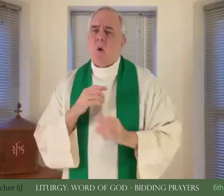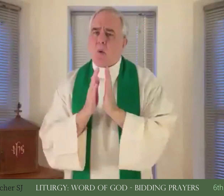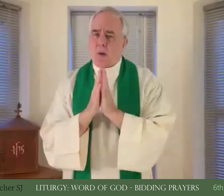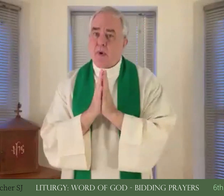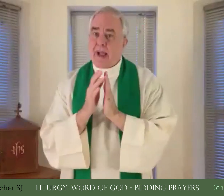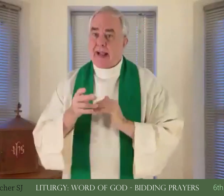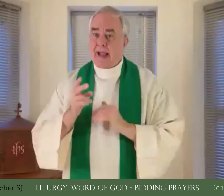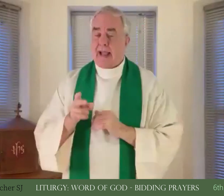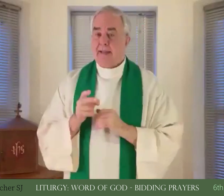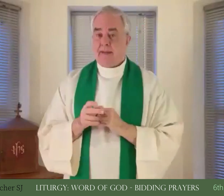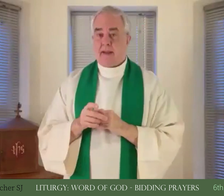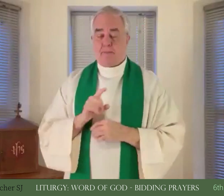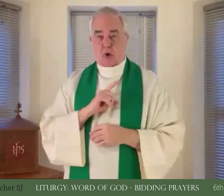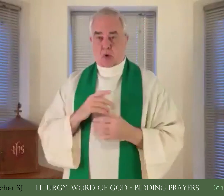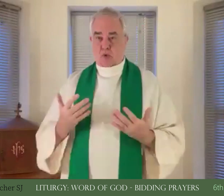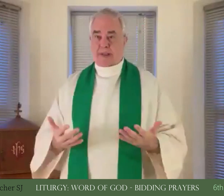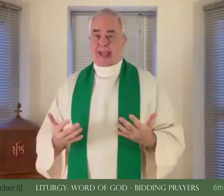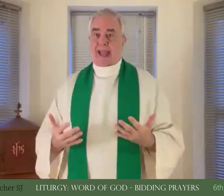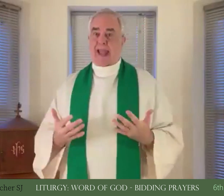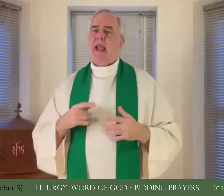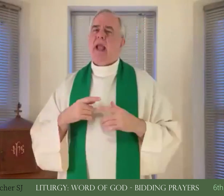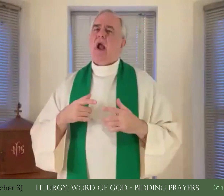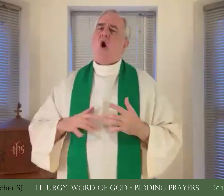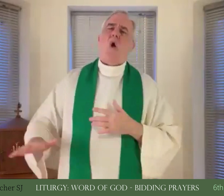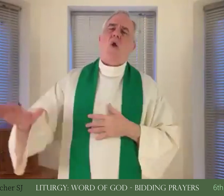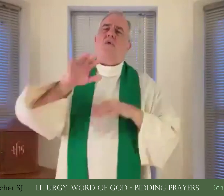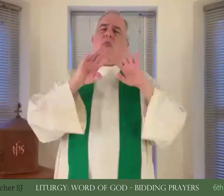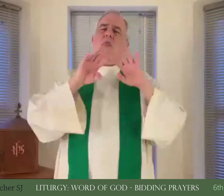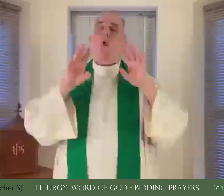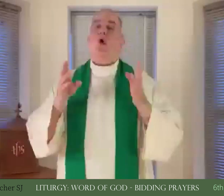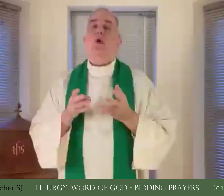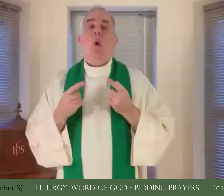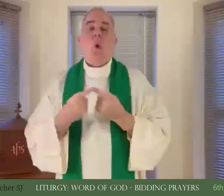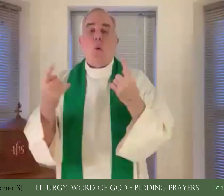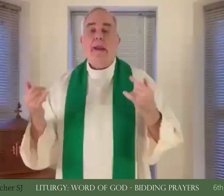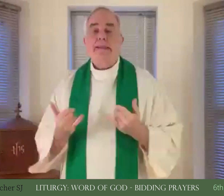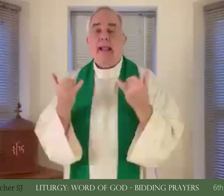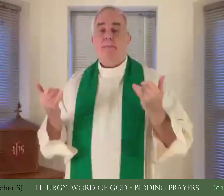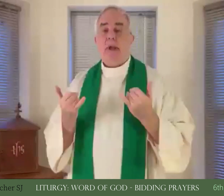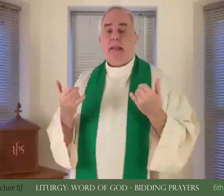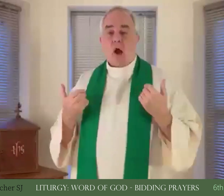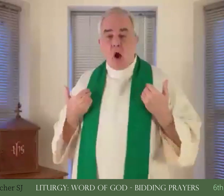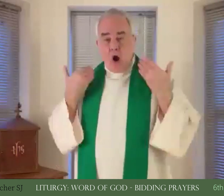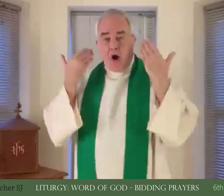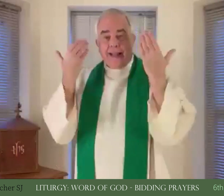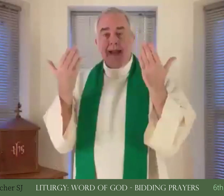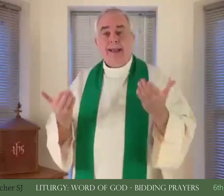We pray again because today, all over the world, we celebrate Our Lady